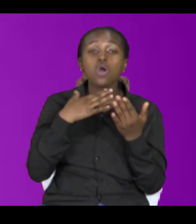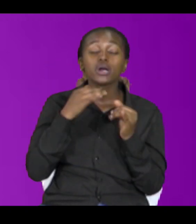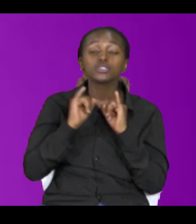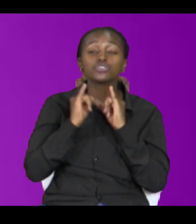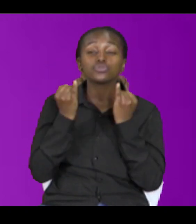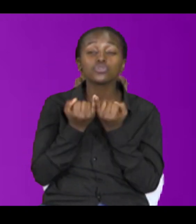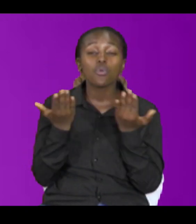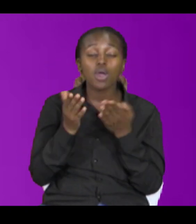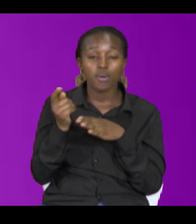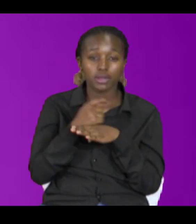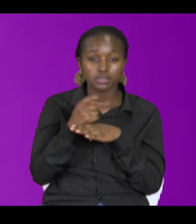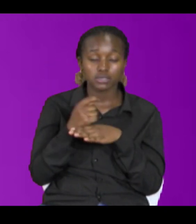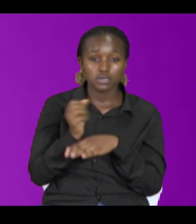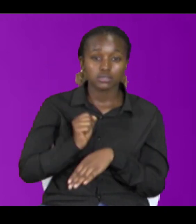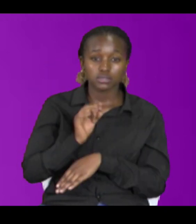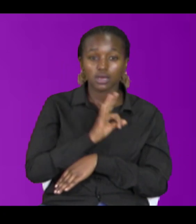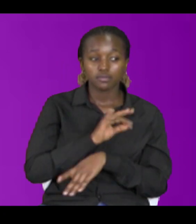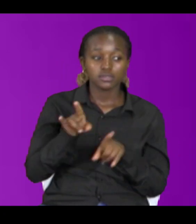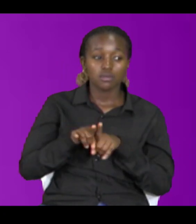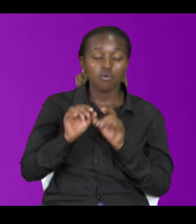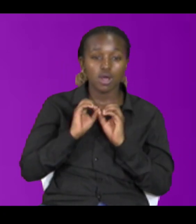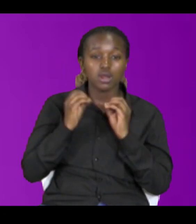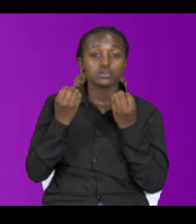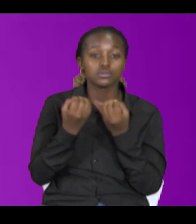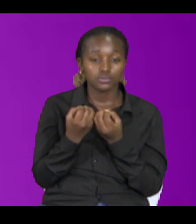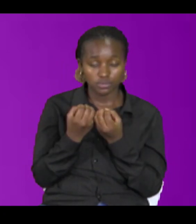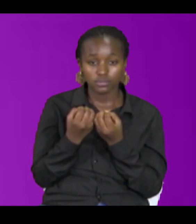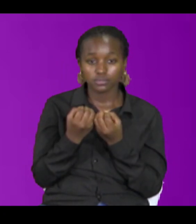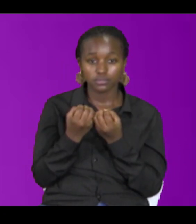staff, organization